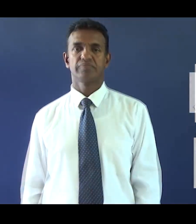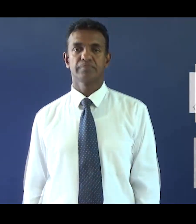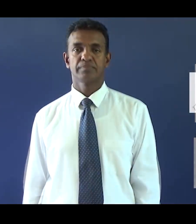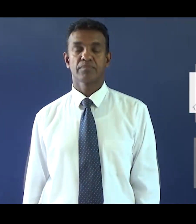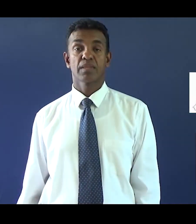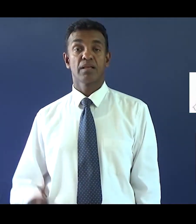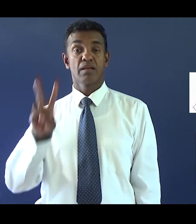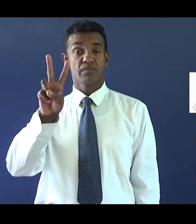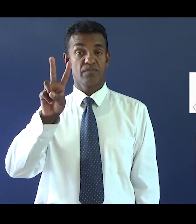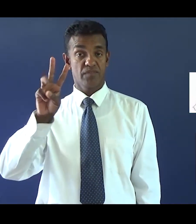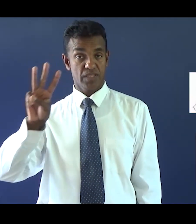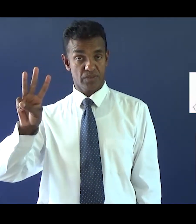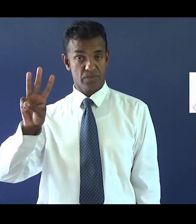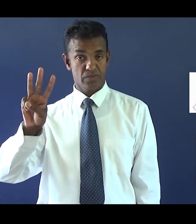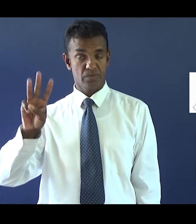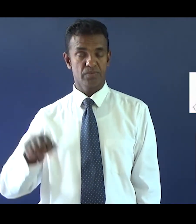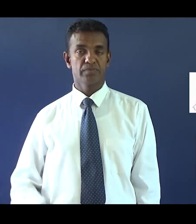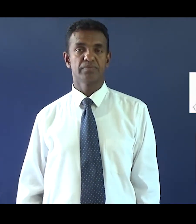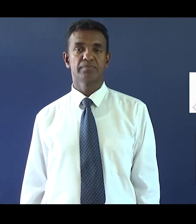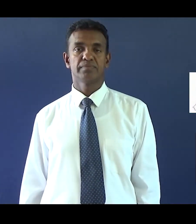Respect for the home and the family.